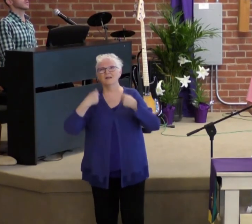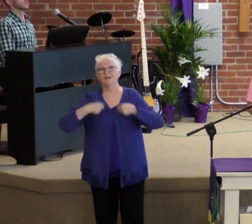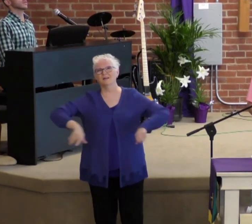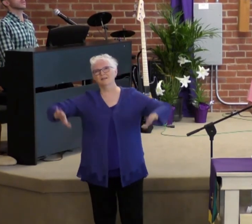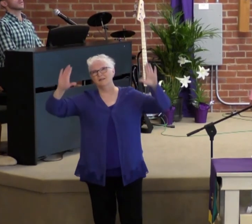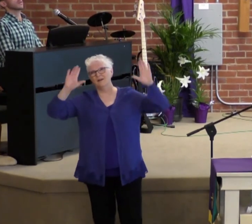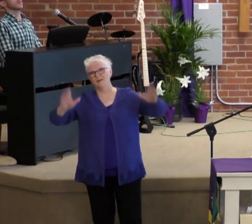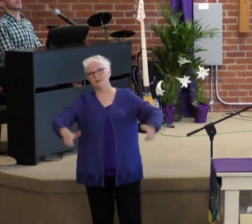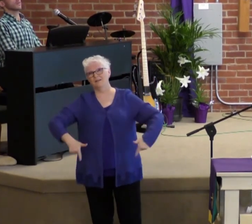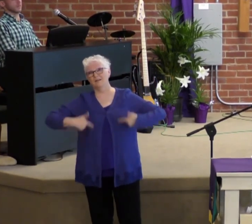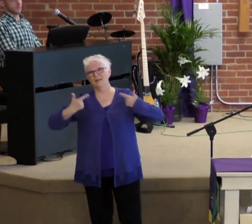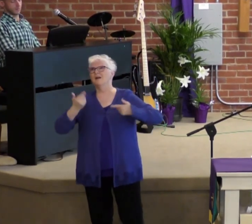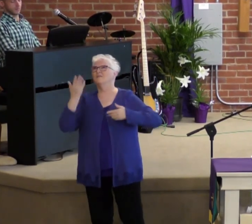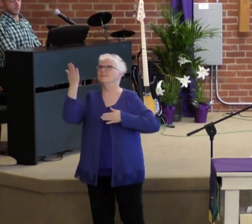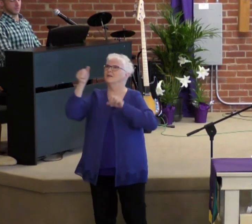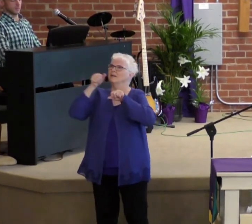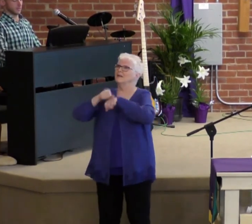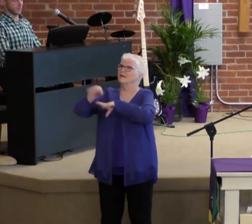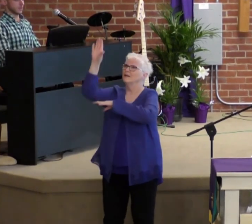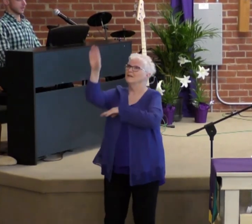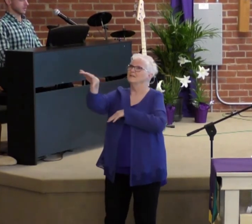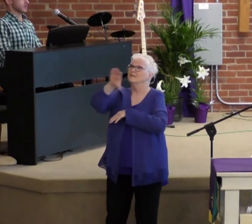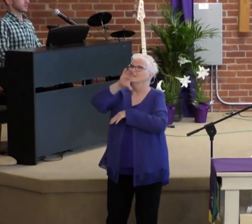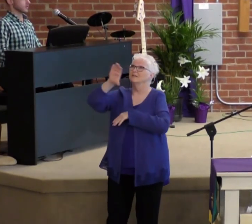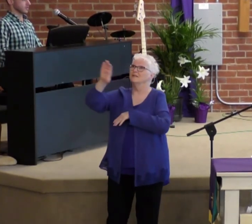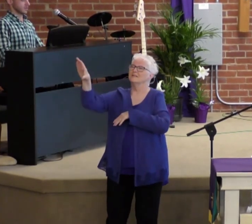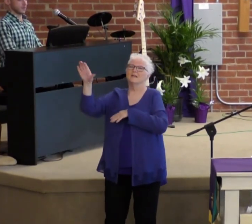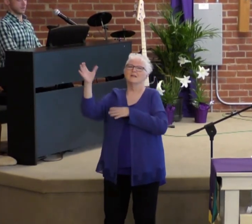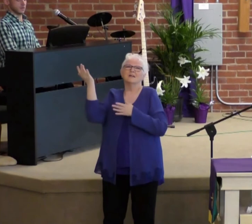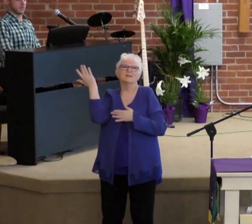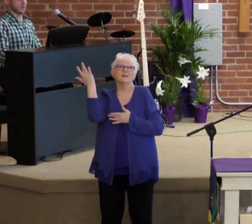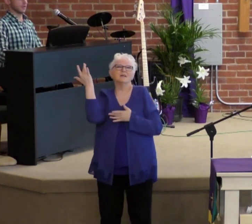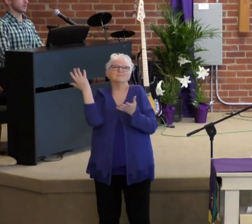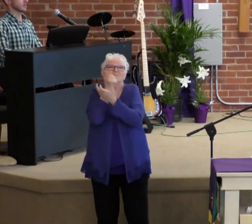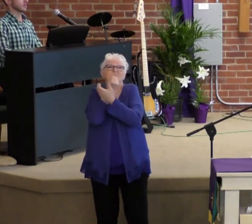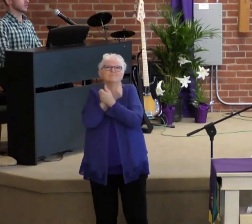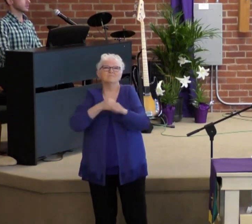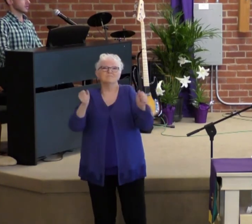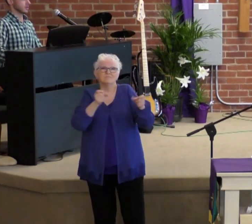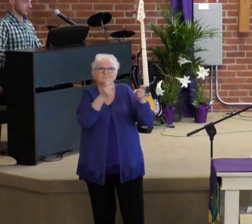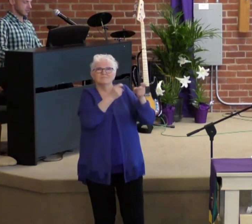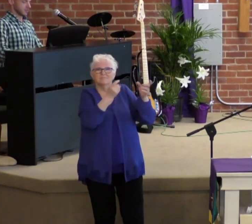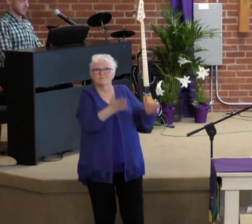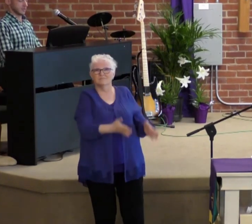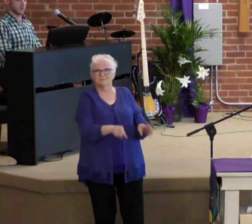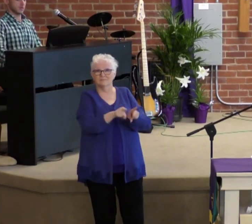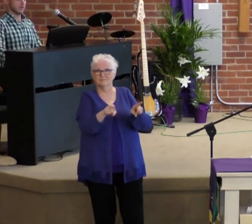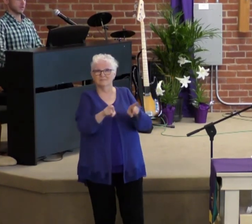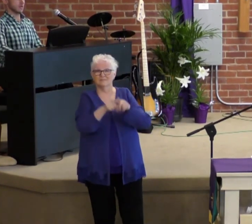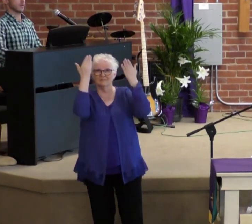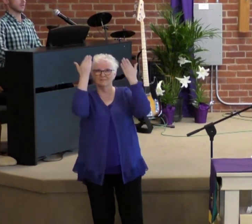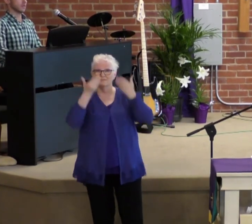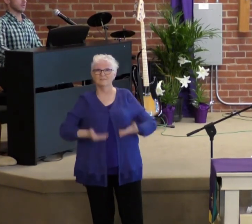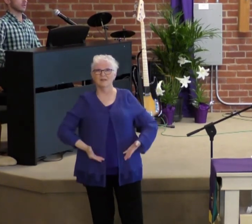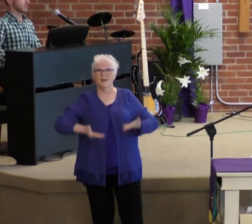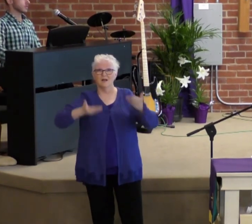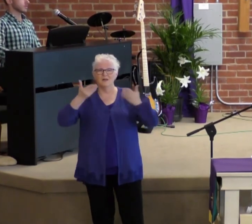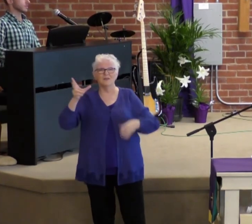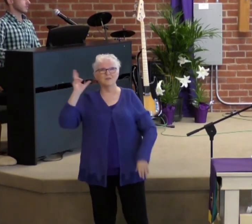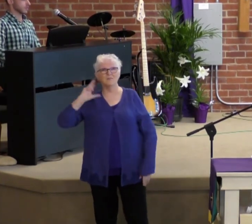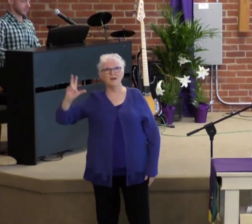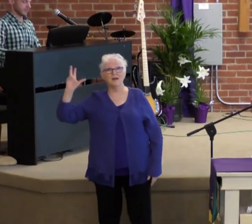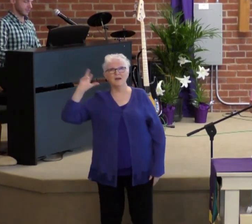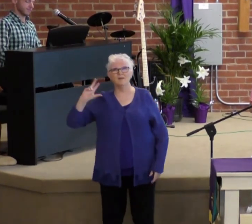Gave his life on Calvary to save a wretch like me.